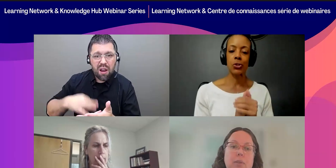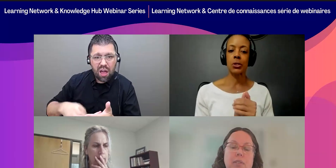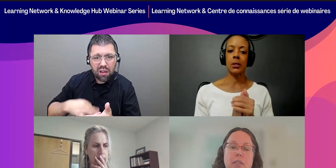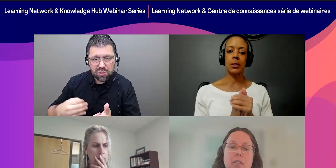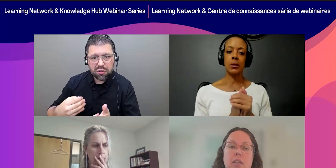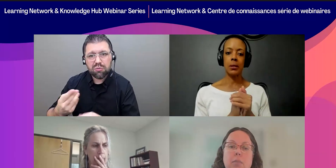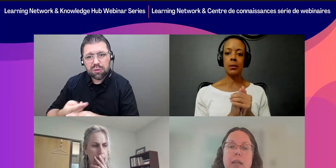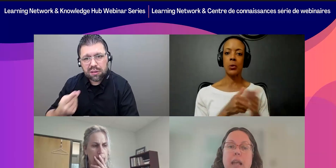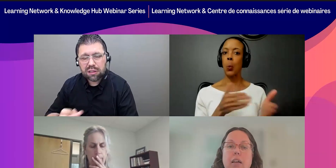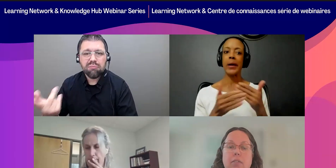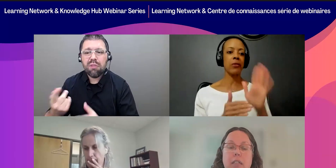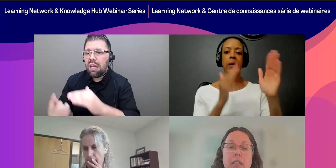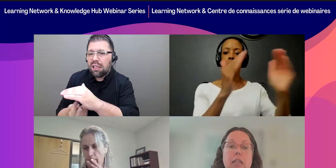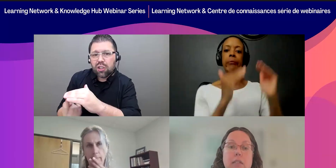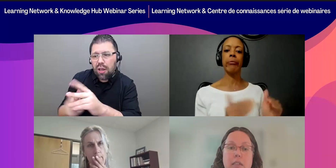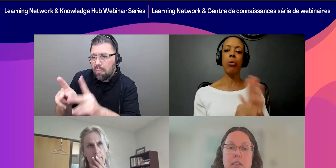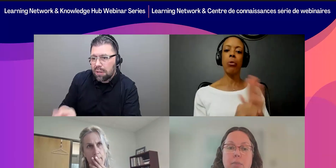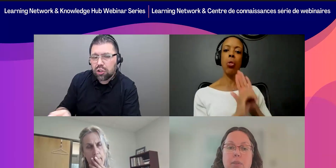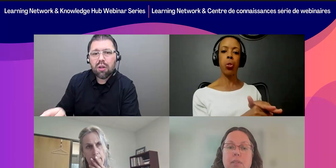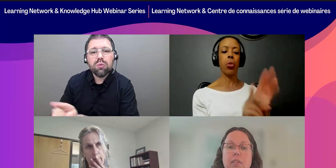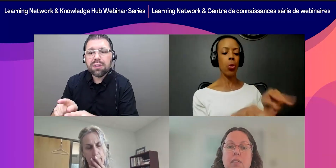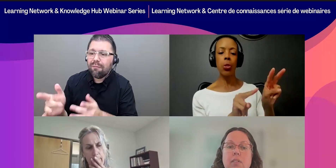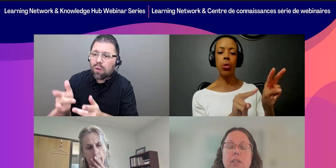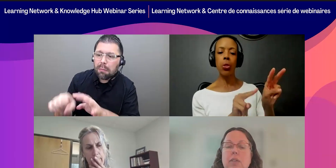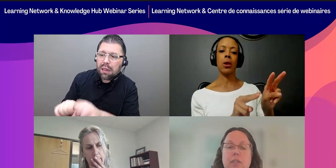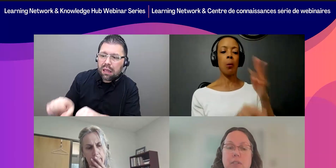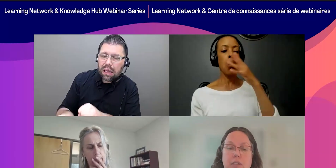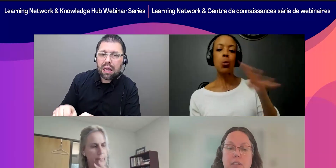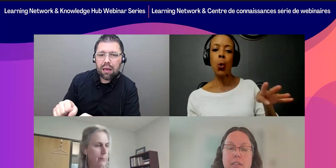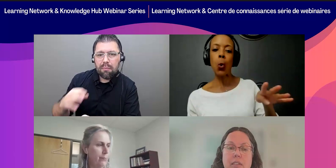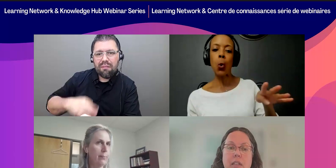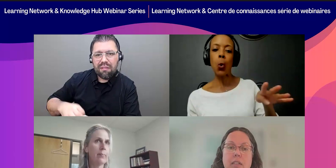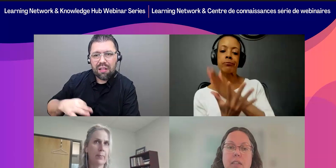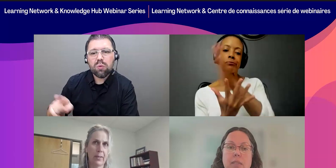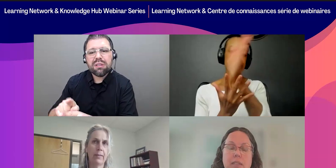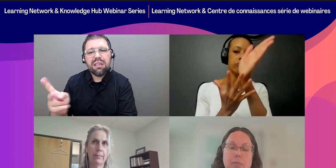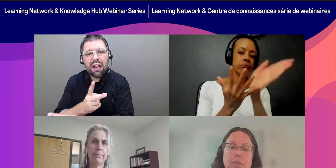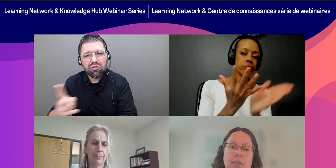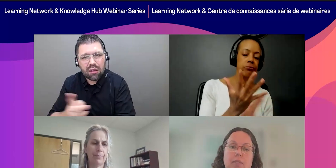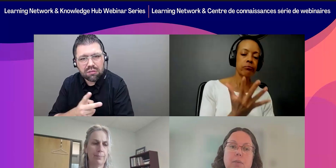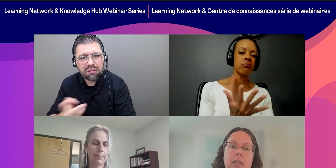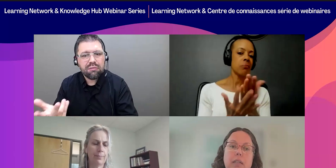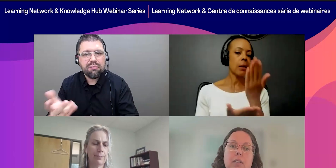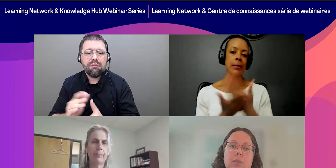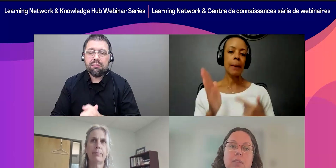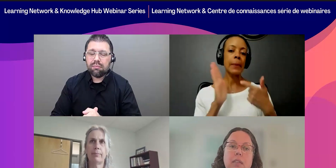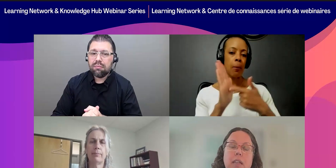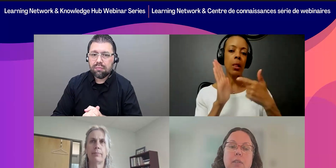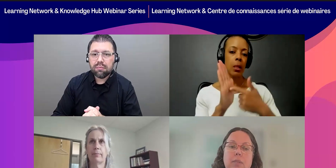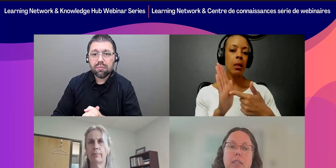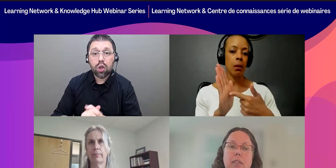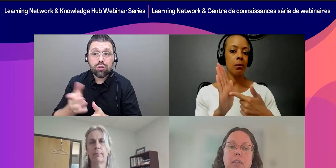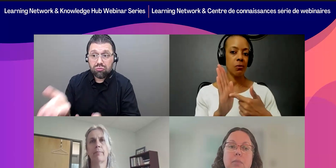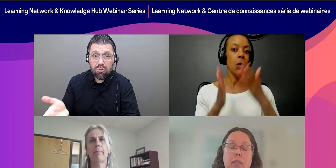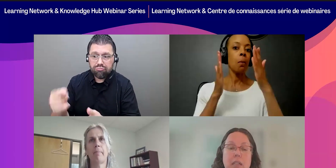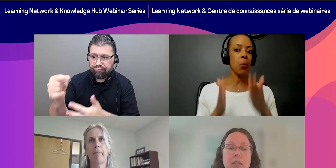vulnerabilities that person might have, and neglecting a person. So anyway, those are just some examples of the way that a person